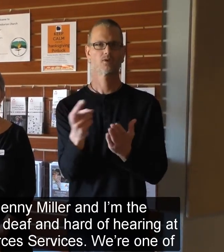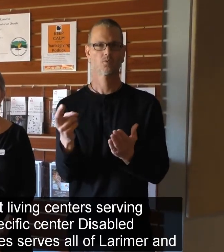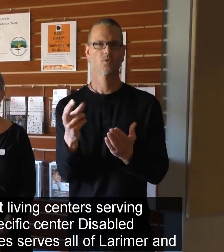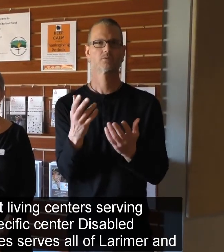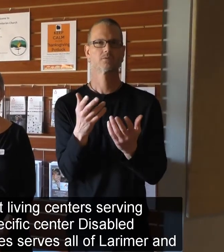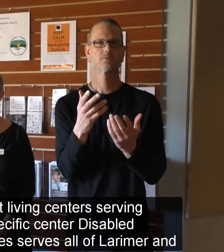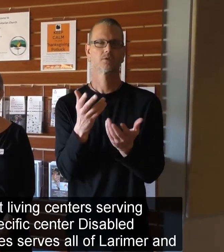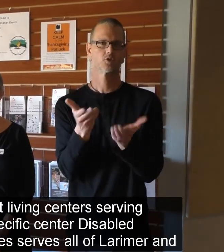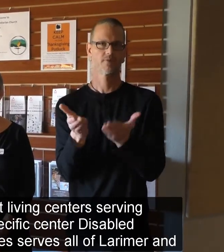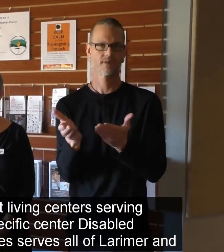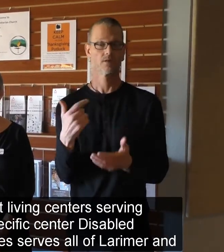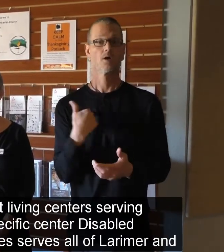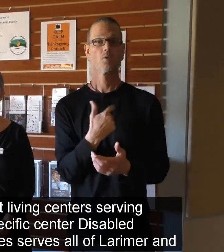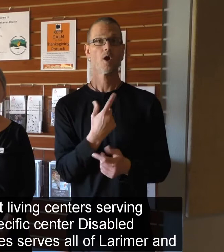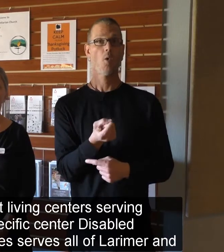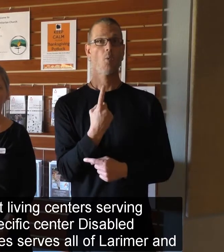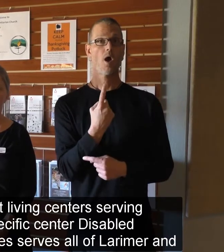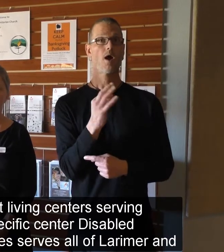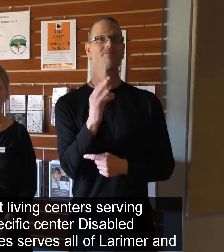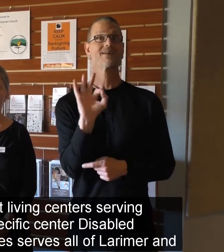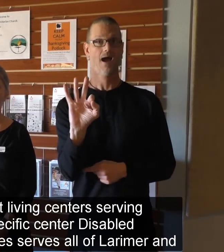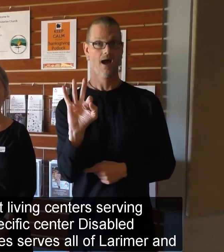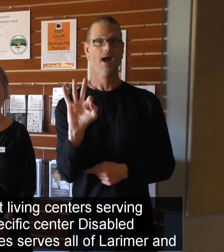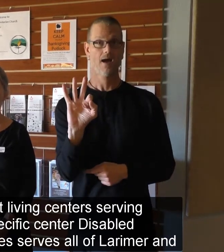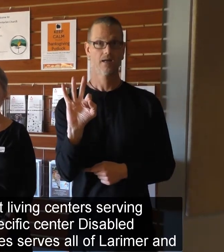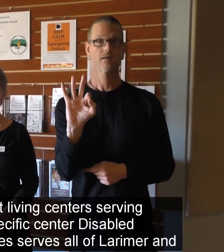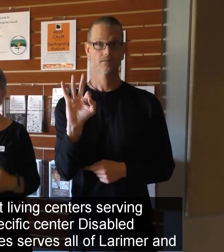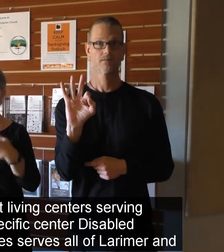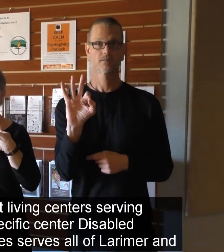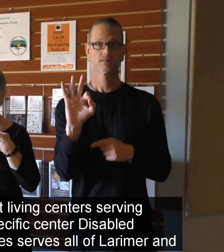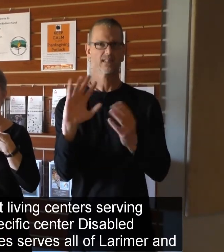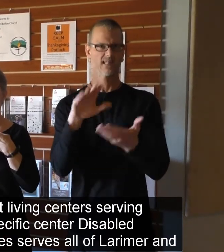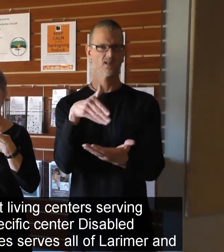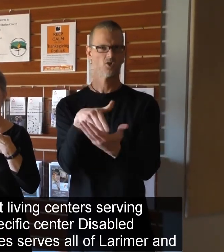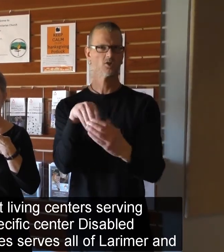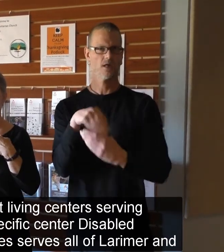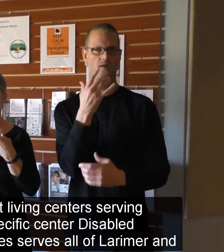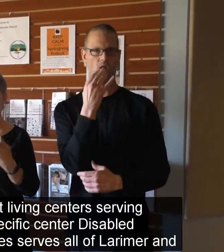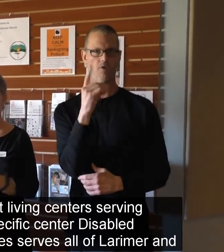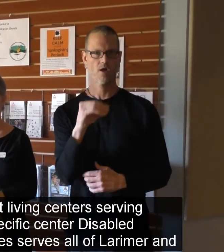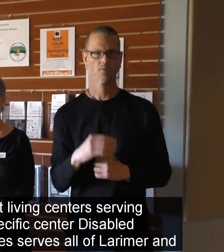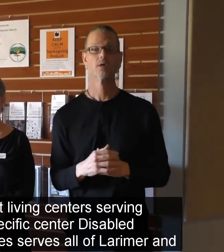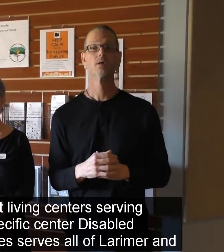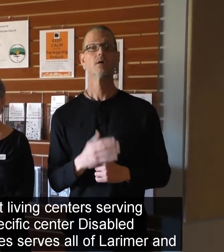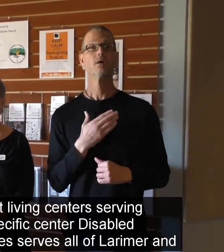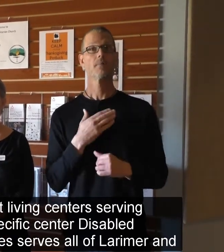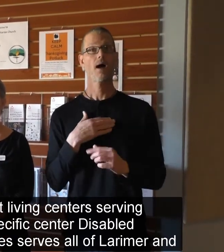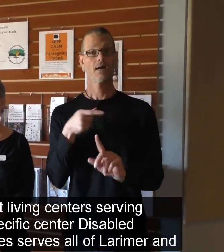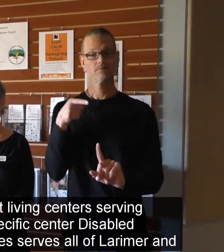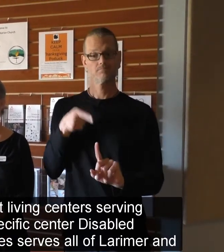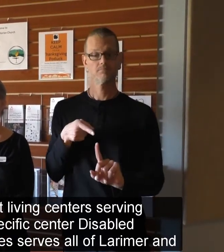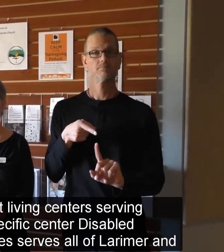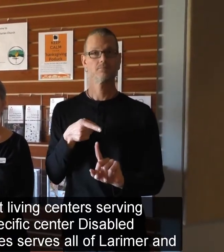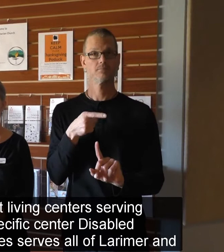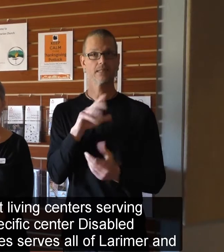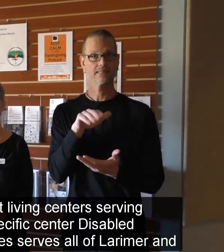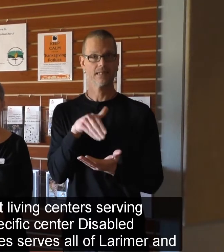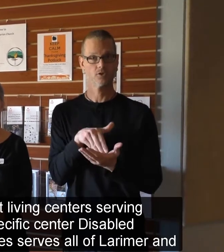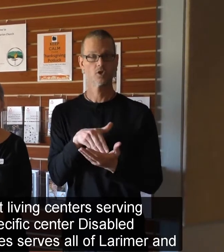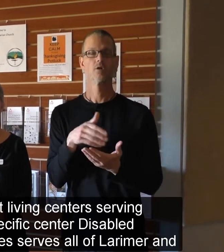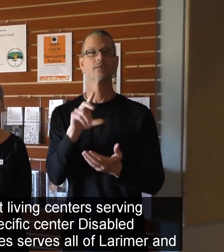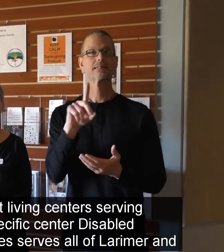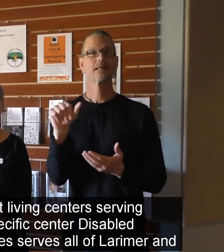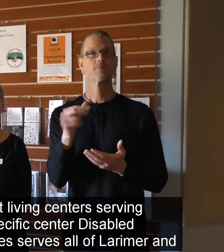one of 9 independent living centers serving Colorado. My specific center, Disabled Resource